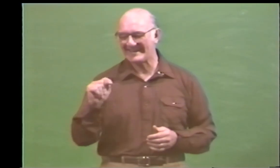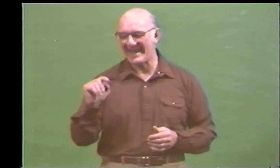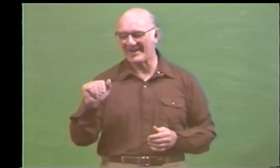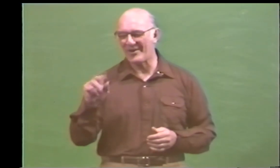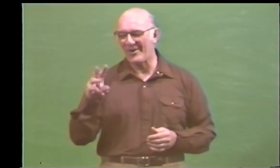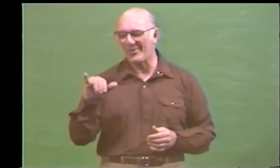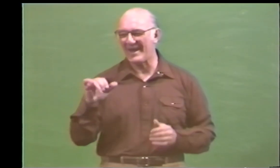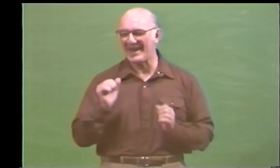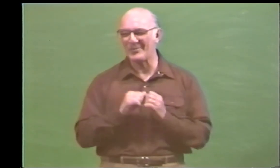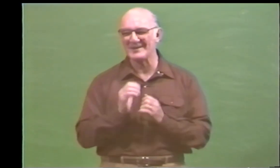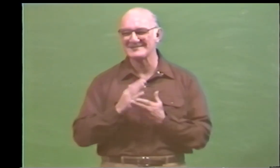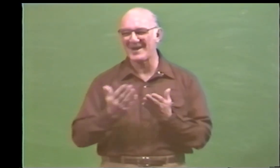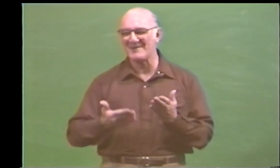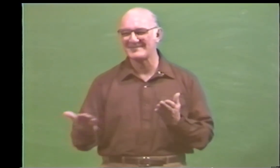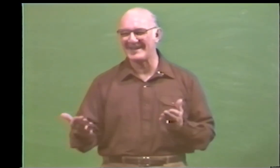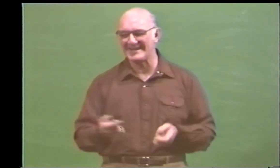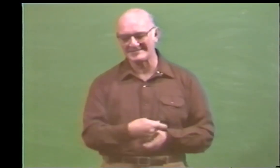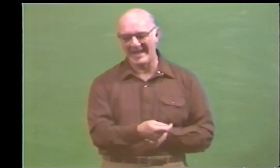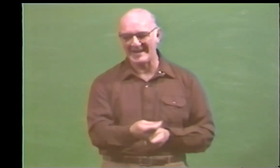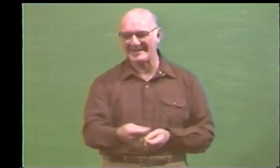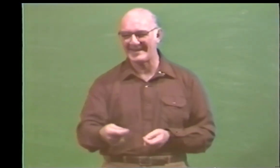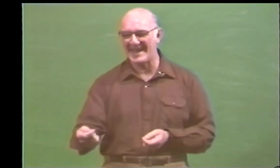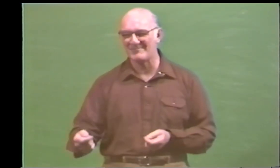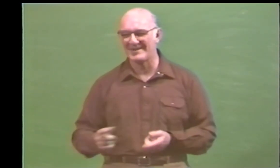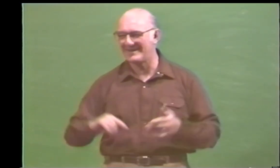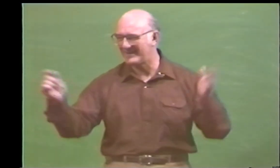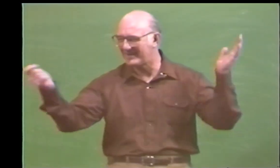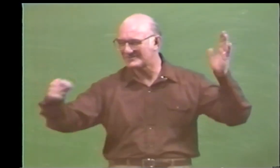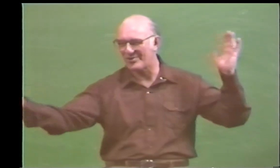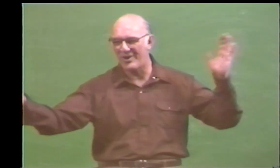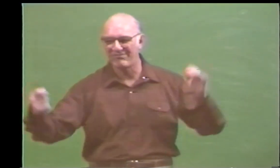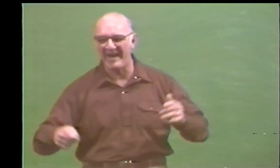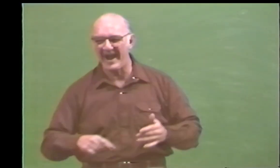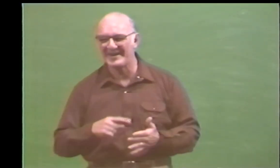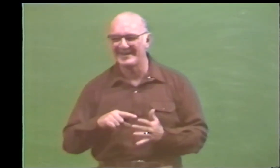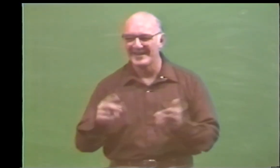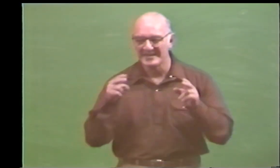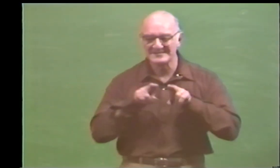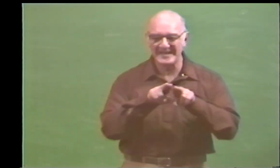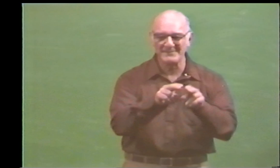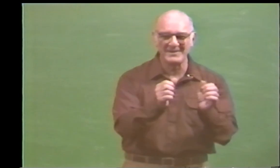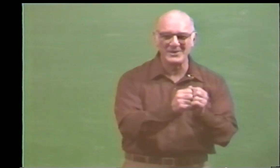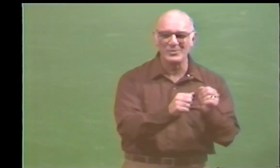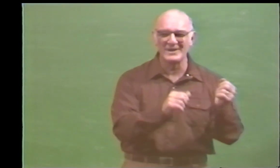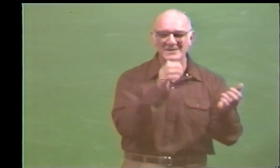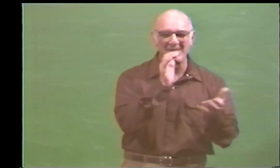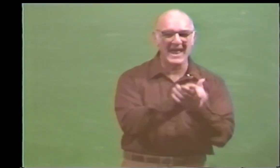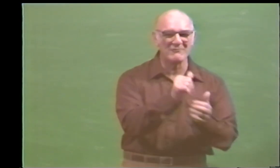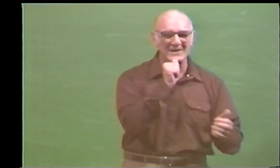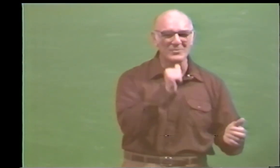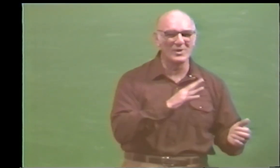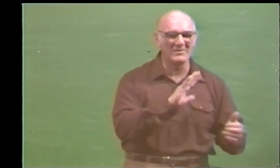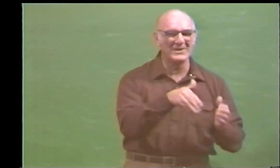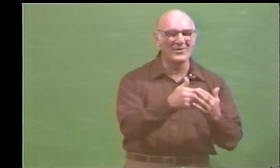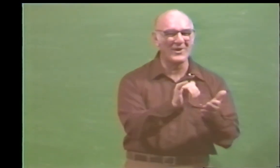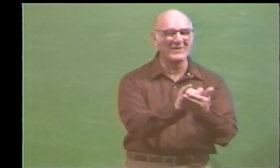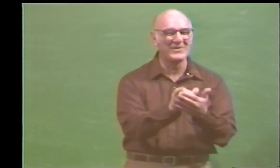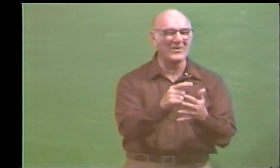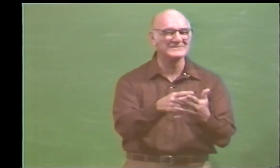Get away with some things like gambling, sword fighting, sleeping with married women, and all of those